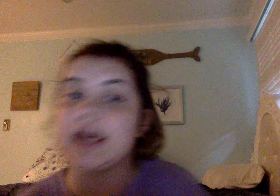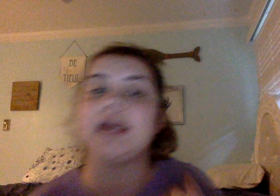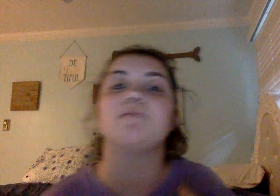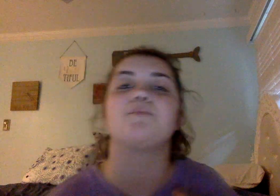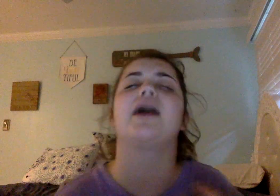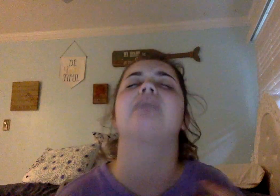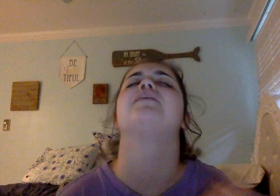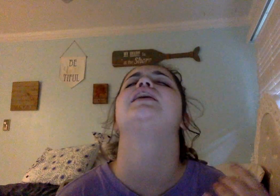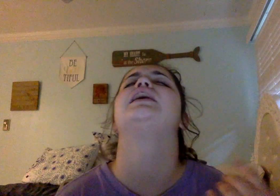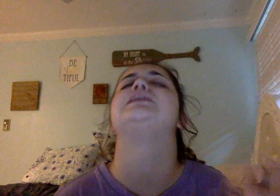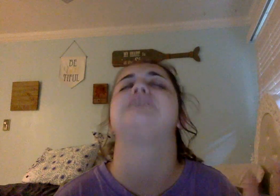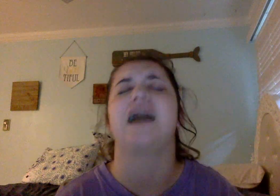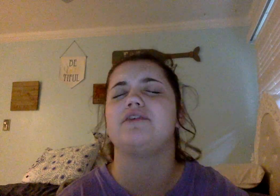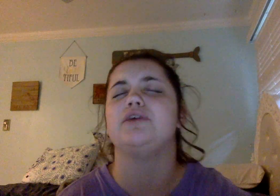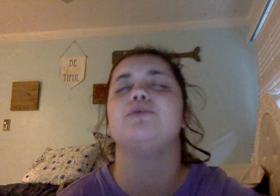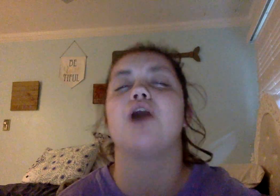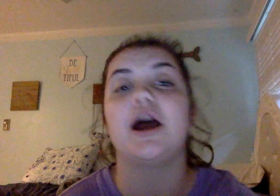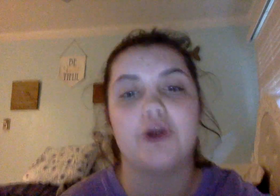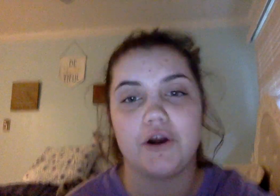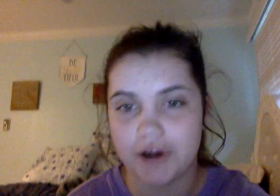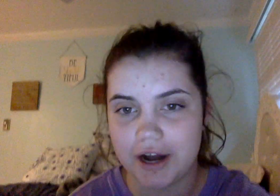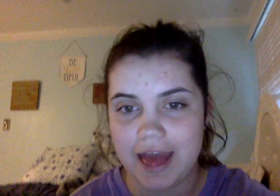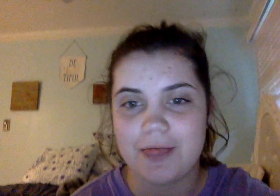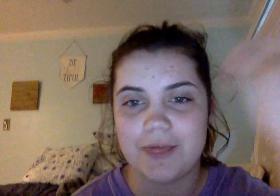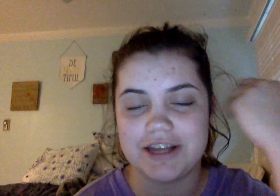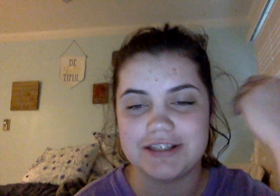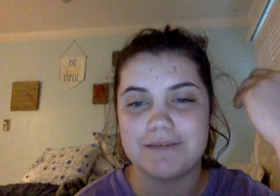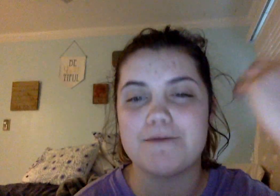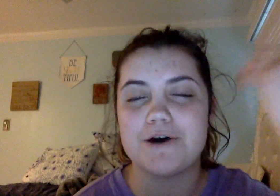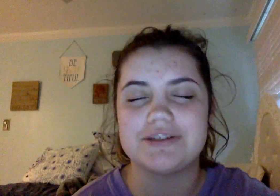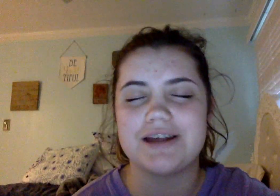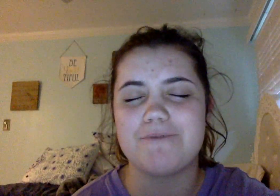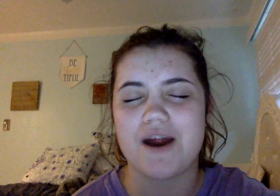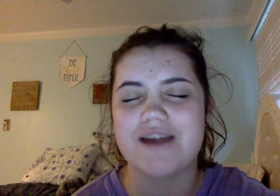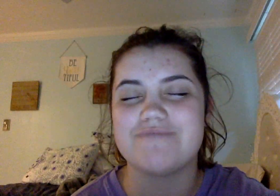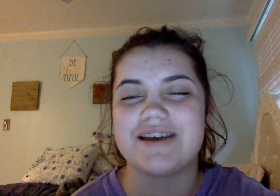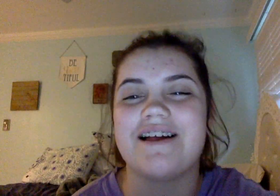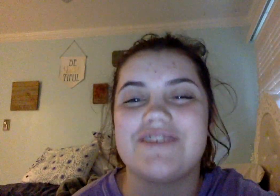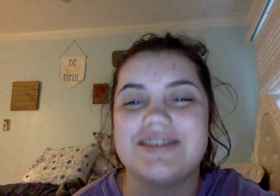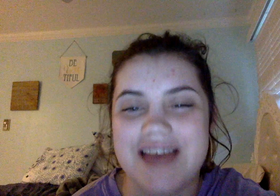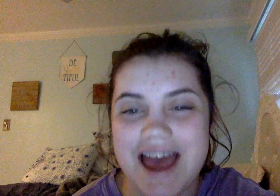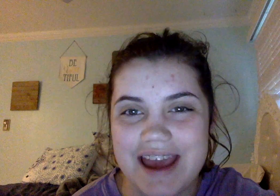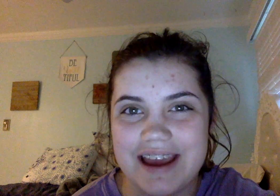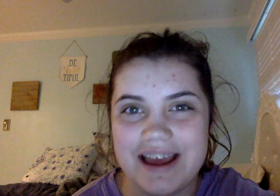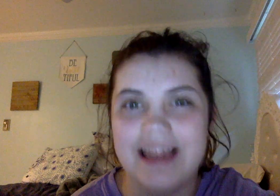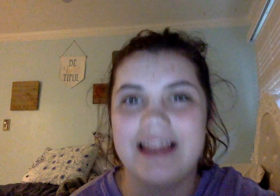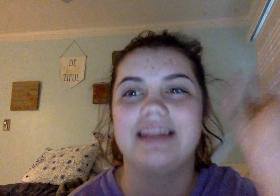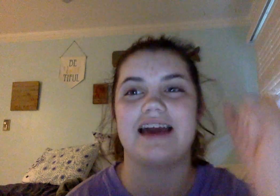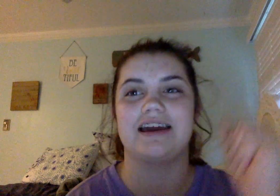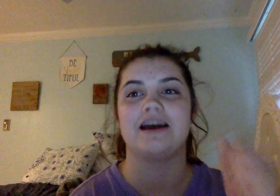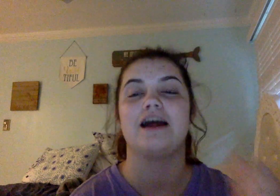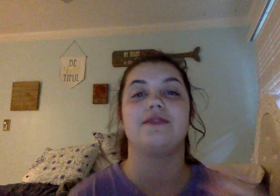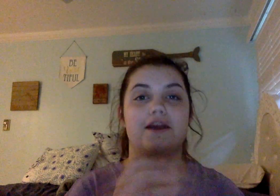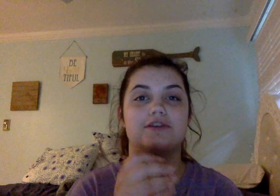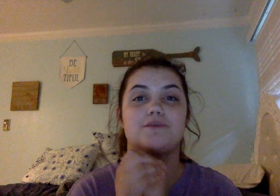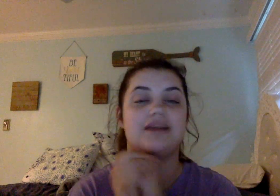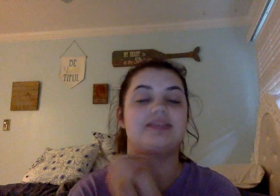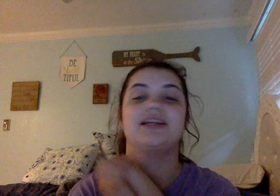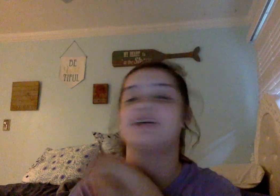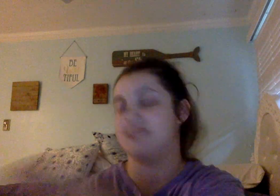Eat breakfast. Have you not heard? That is the most important meal of the day. Like, there's a reason they're